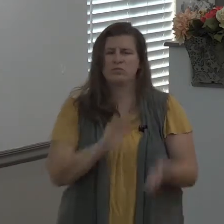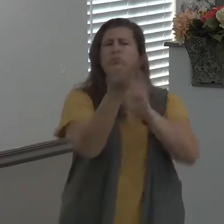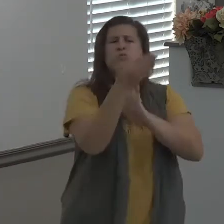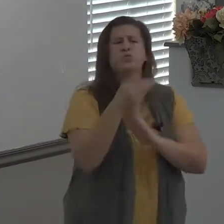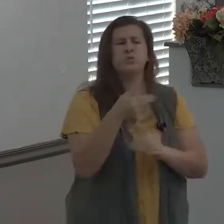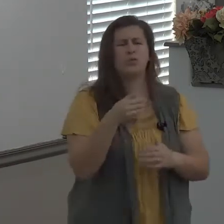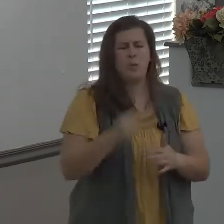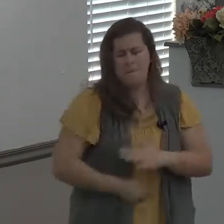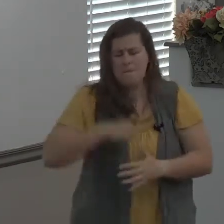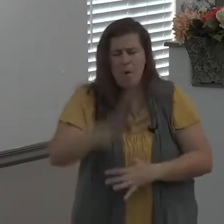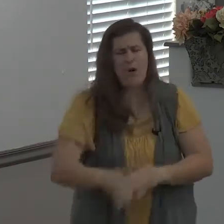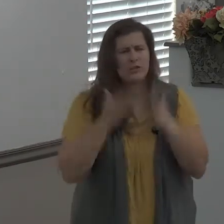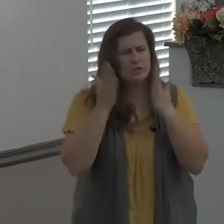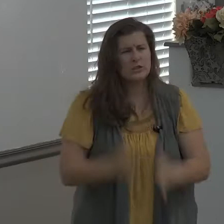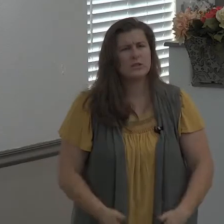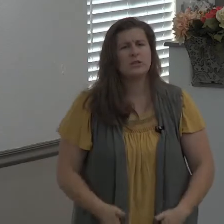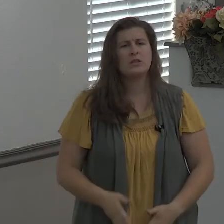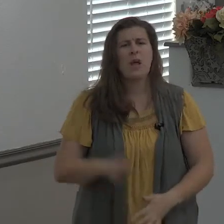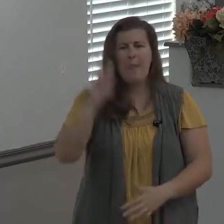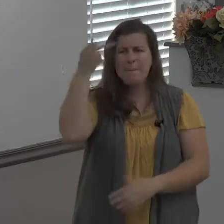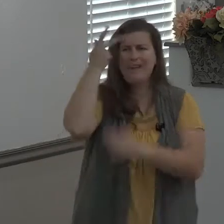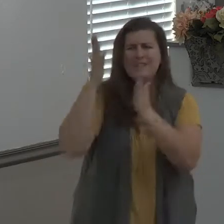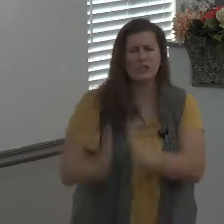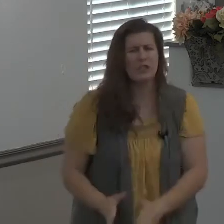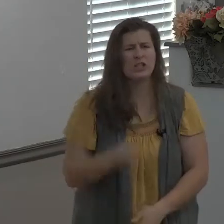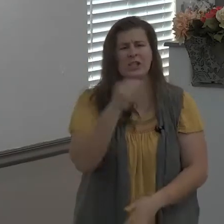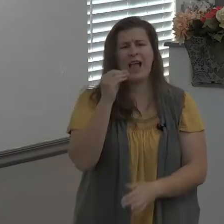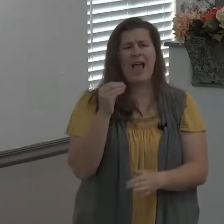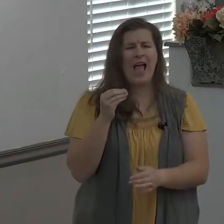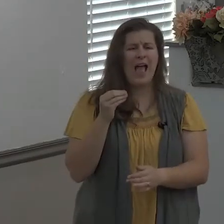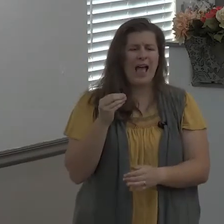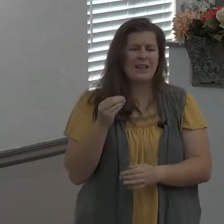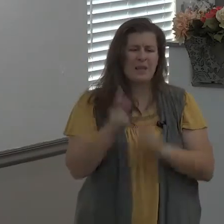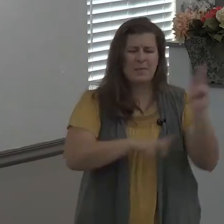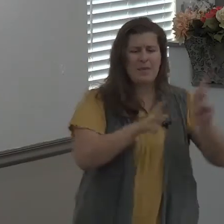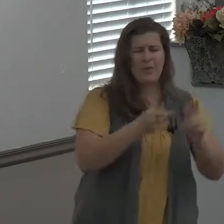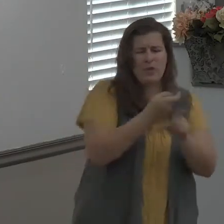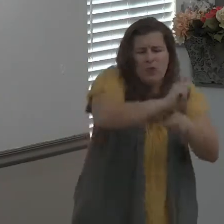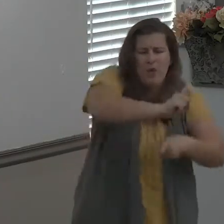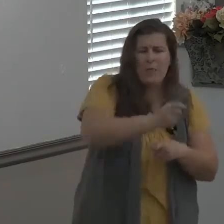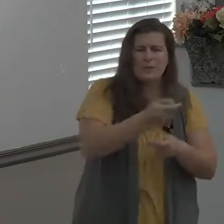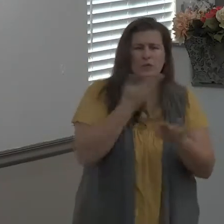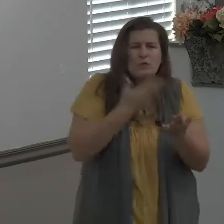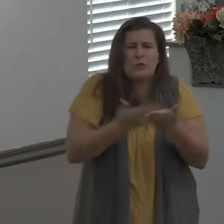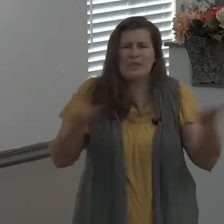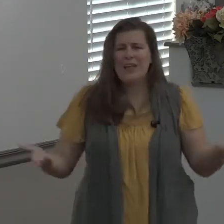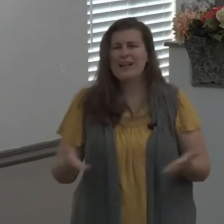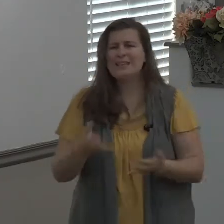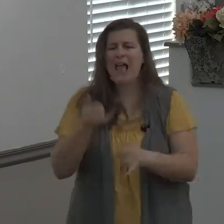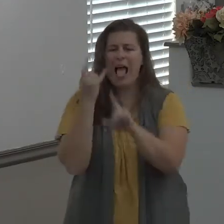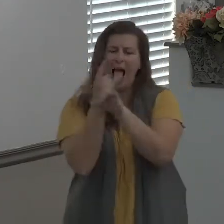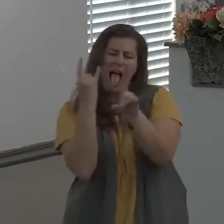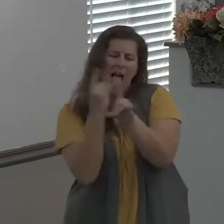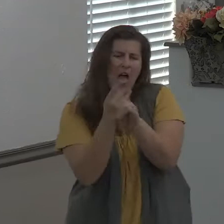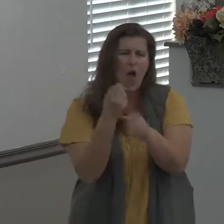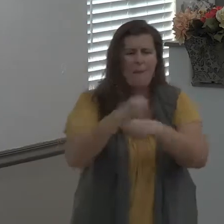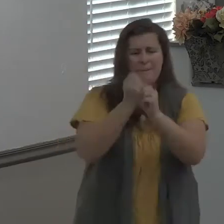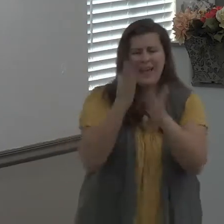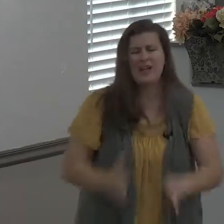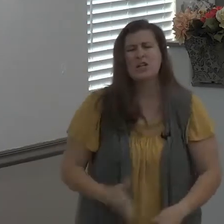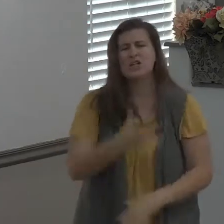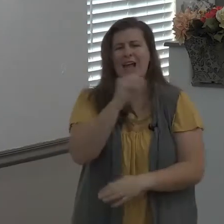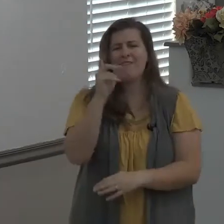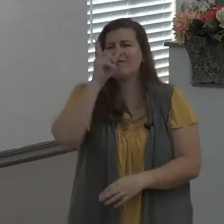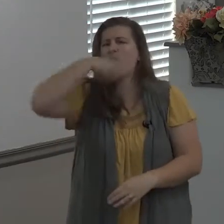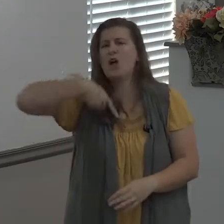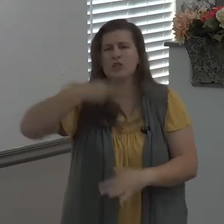and we'll just rip them up one side and down the other. We go to war with the abortionists. We go to war with the politicians and the corruptors